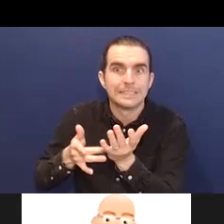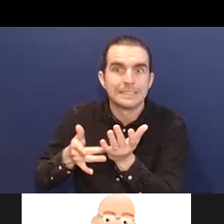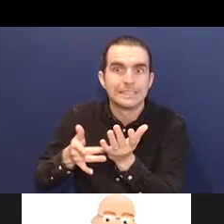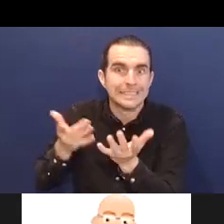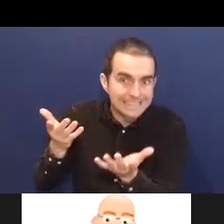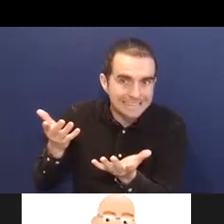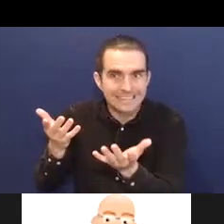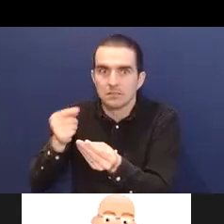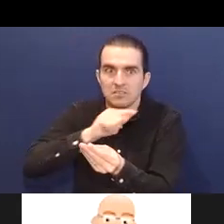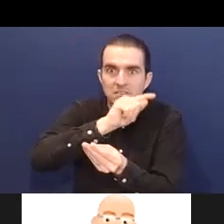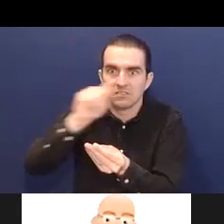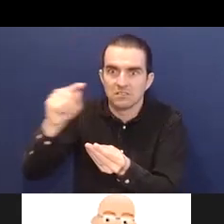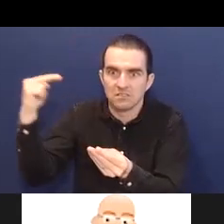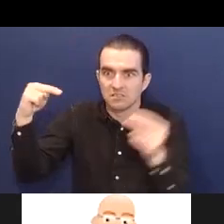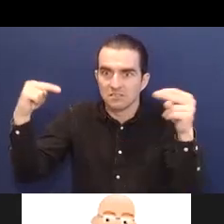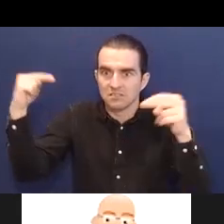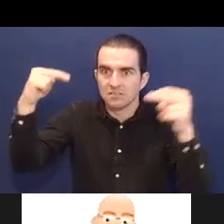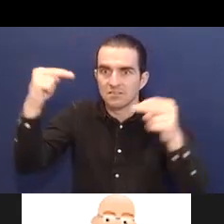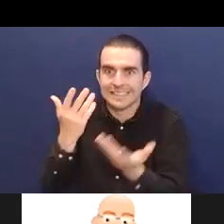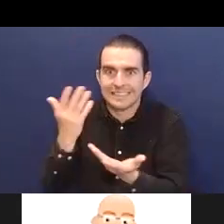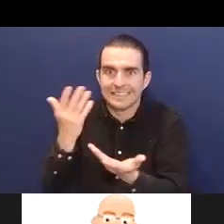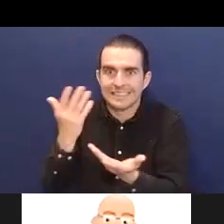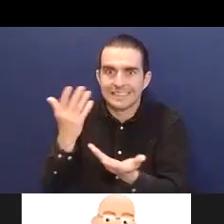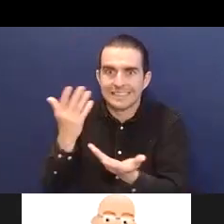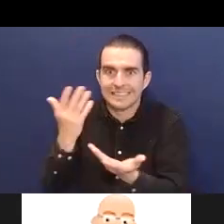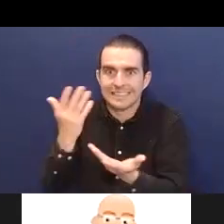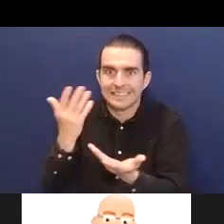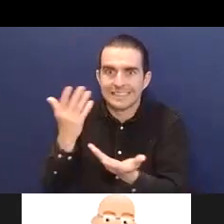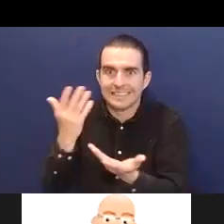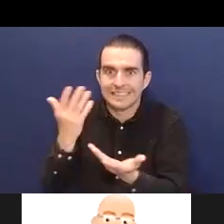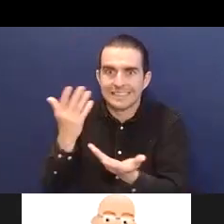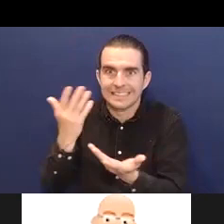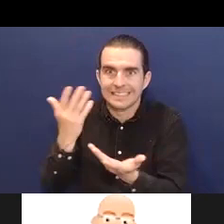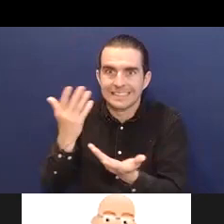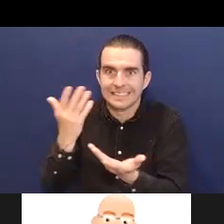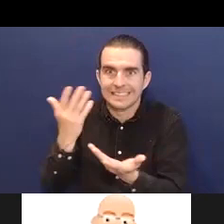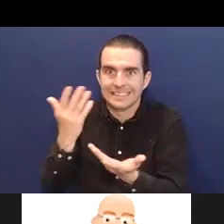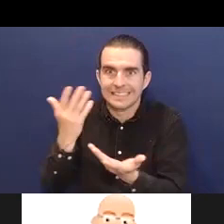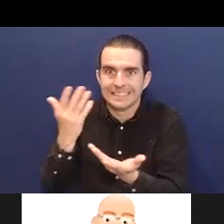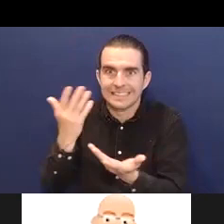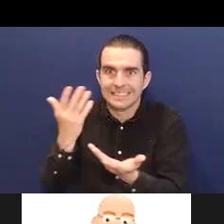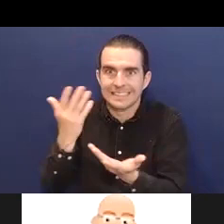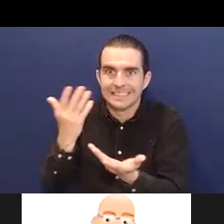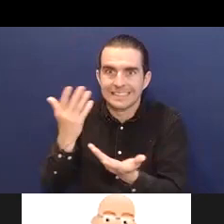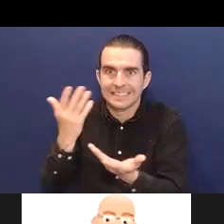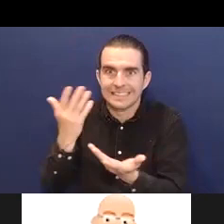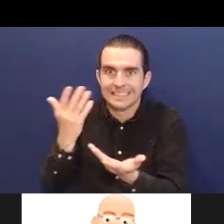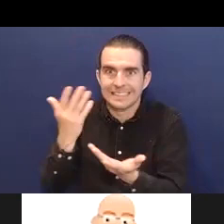consider. So that was one thing that we'd raised as COVID.